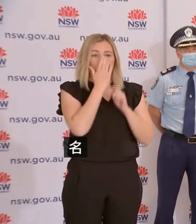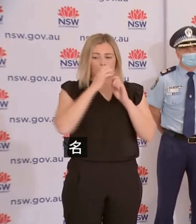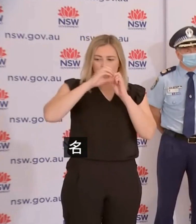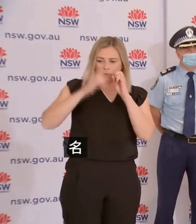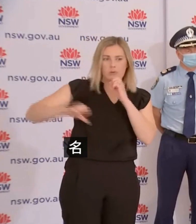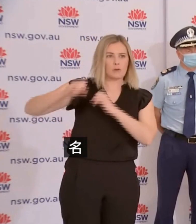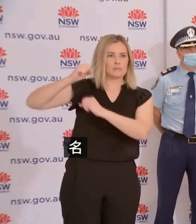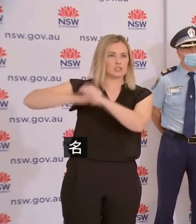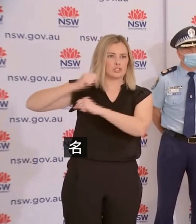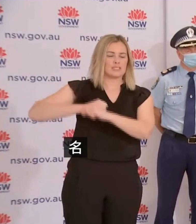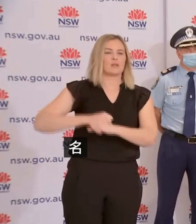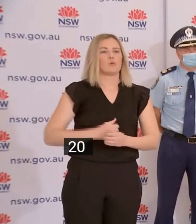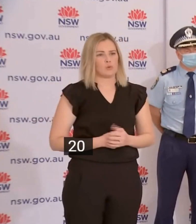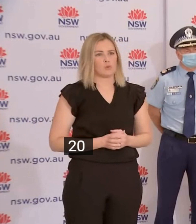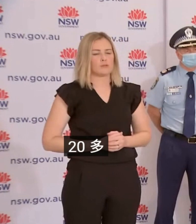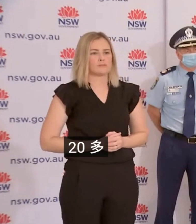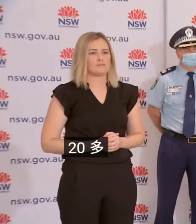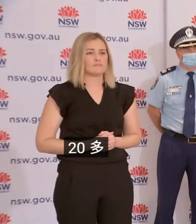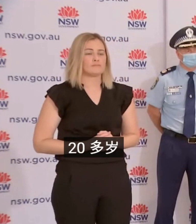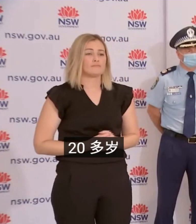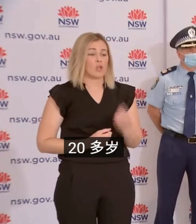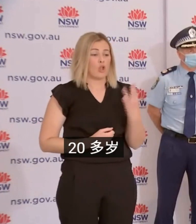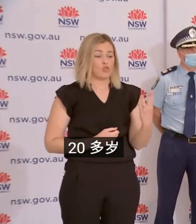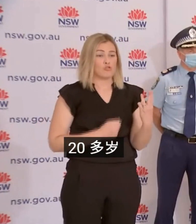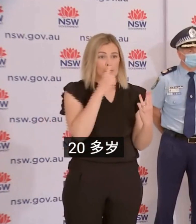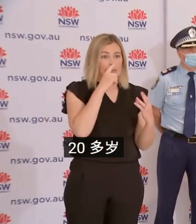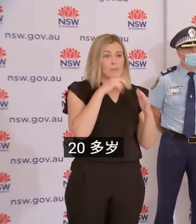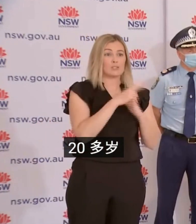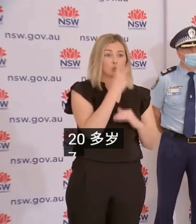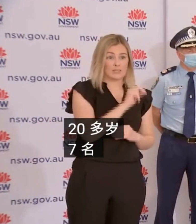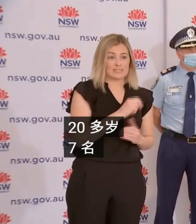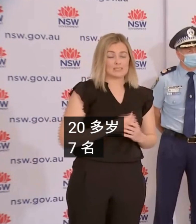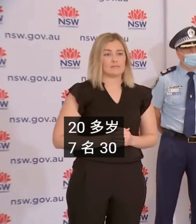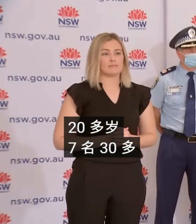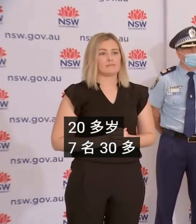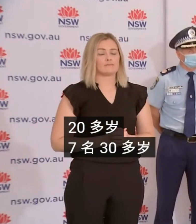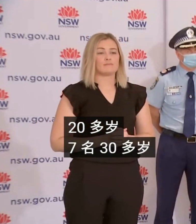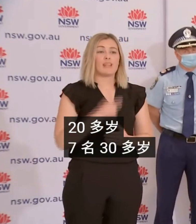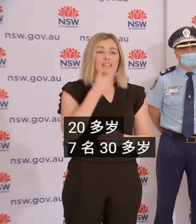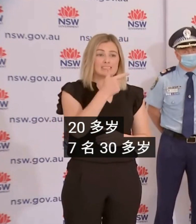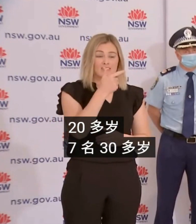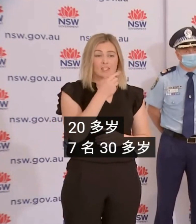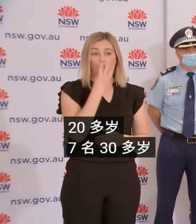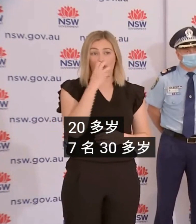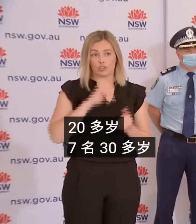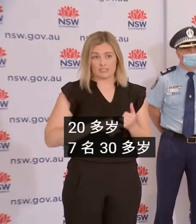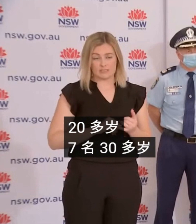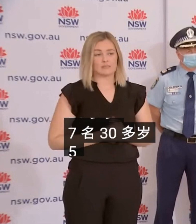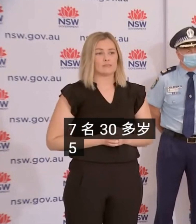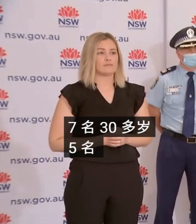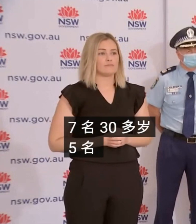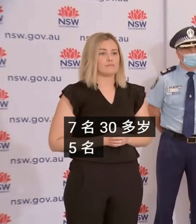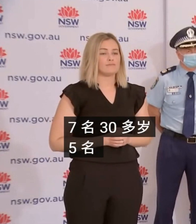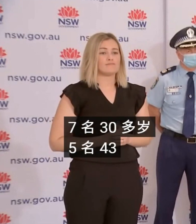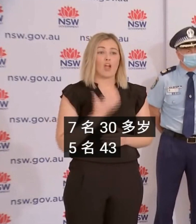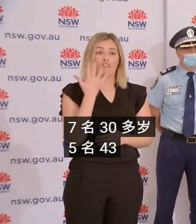cases in ICU, 3 are in their 20s, 7 are in their 30s,